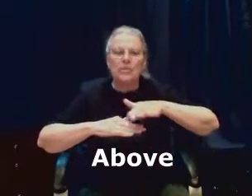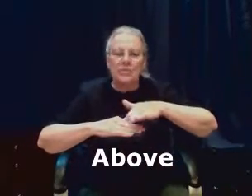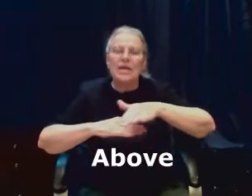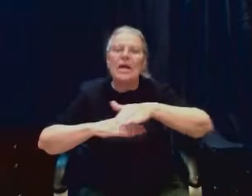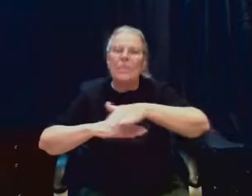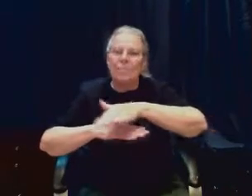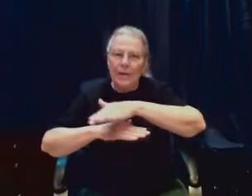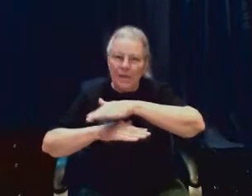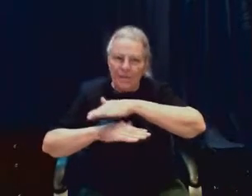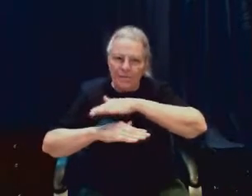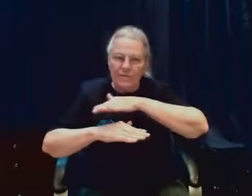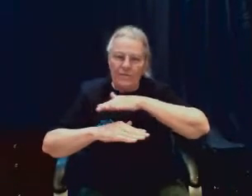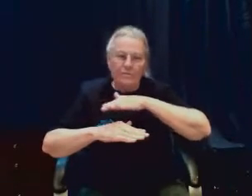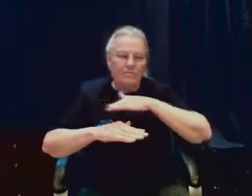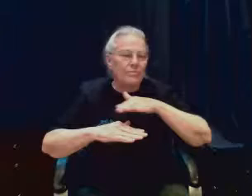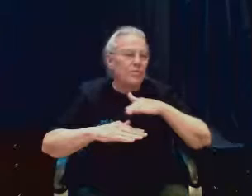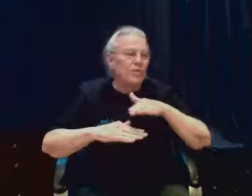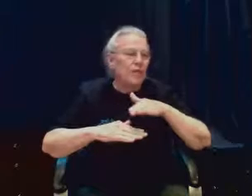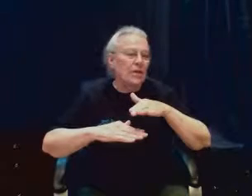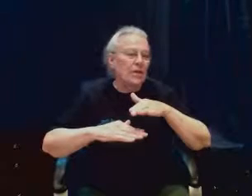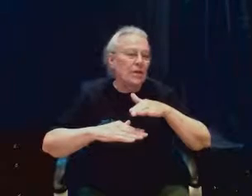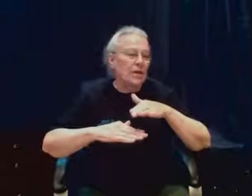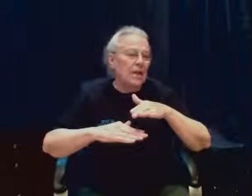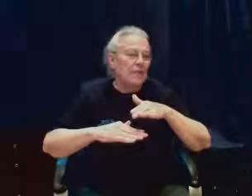circles above your non-dominant hand.